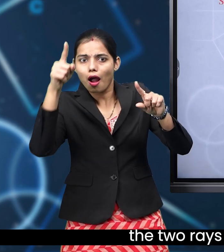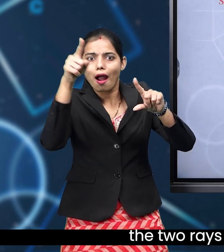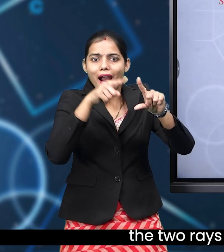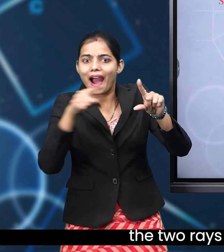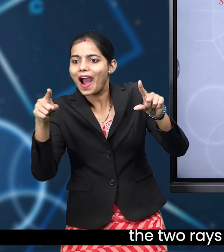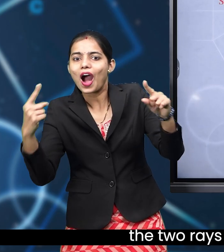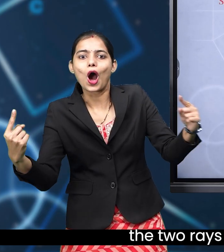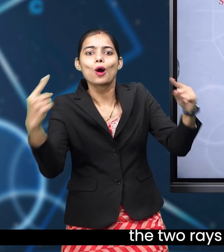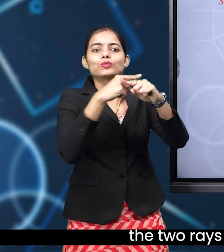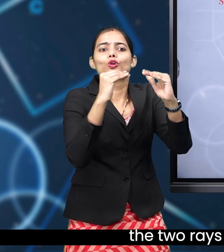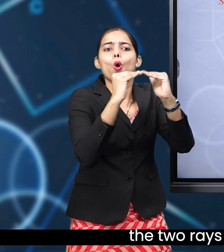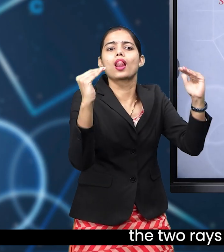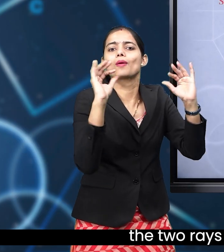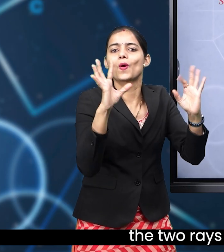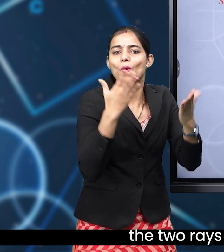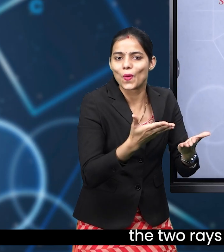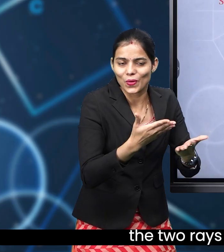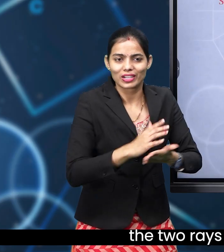opposite to each other.